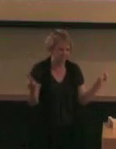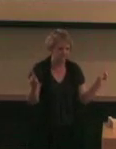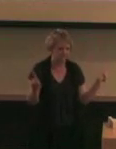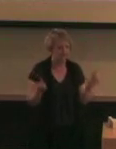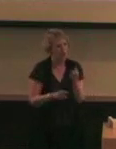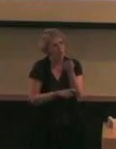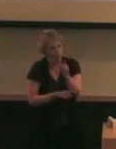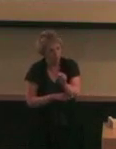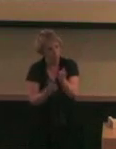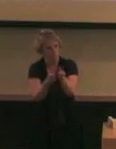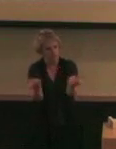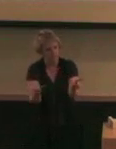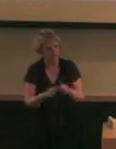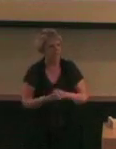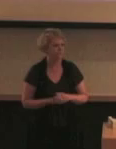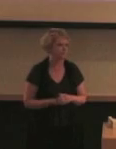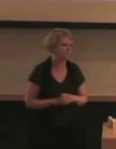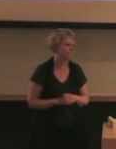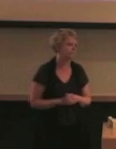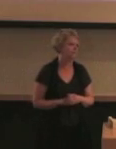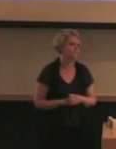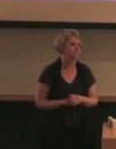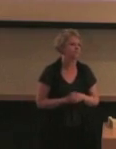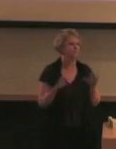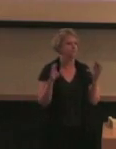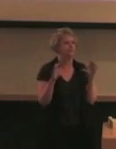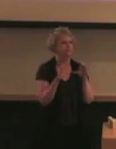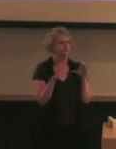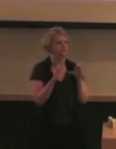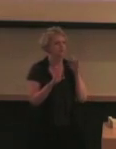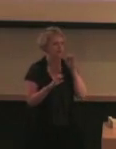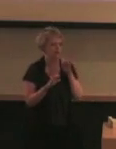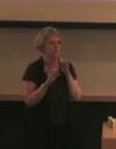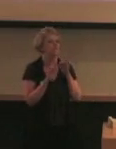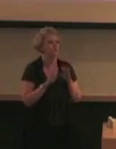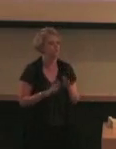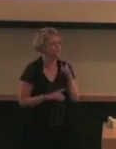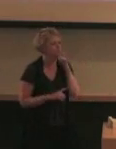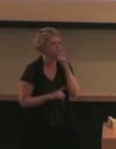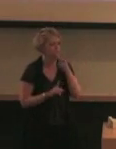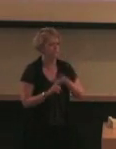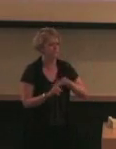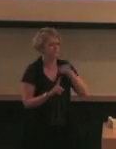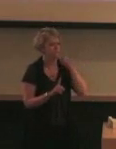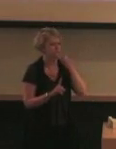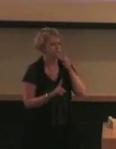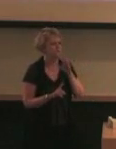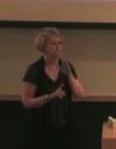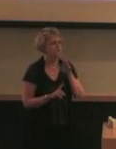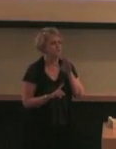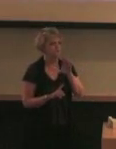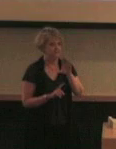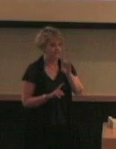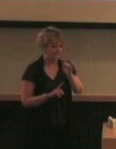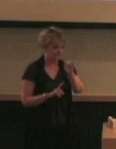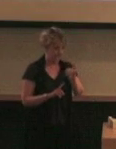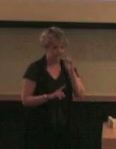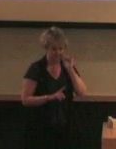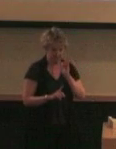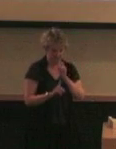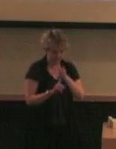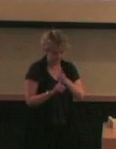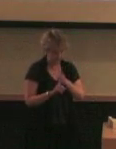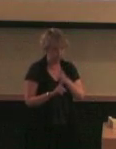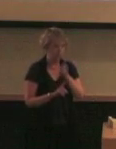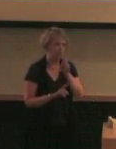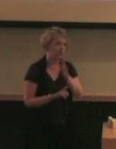various different language. Certified deaf interpreter. Who is that? This is a person that is deaf, that is